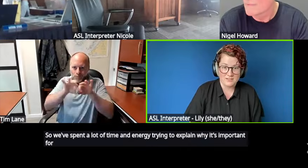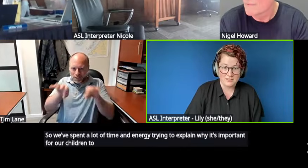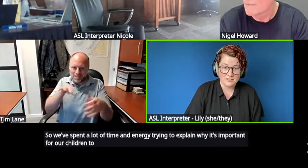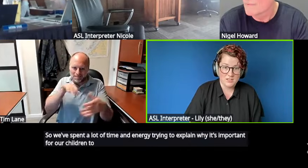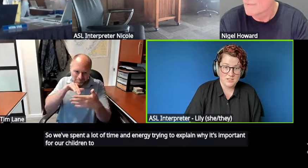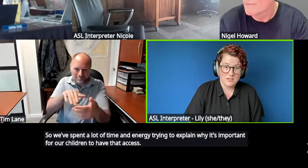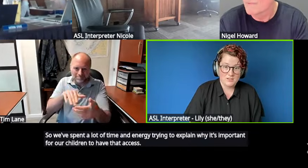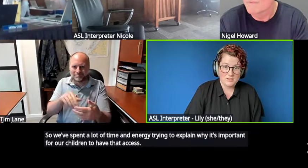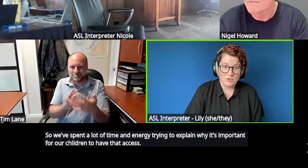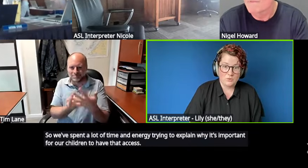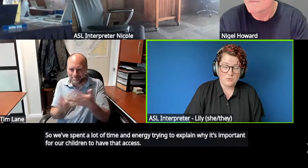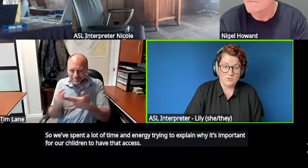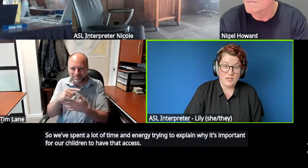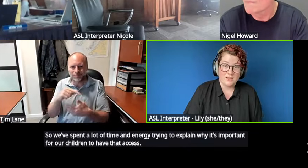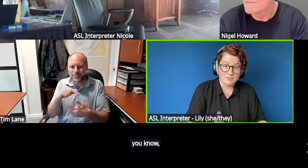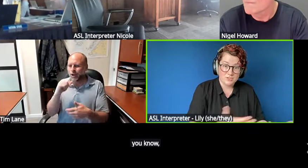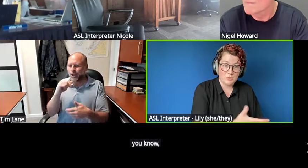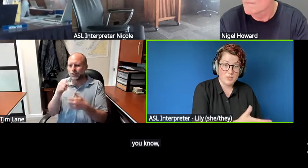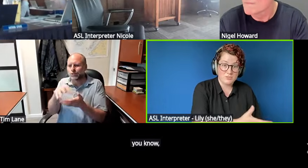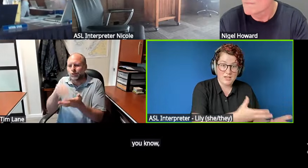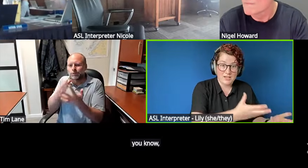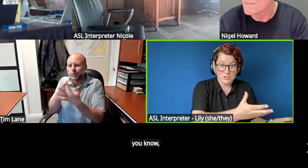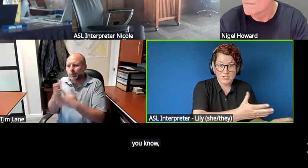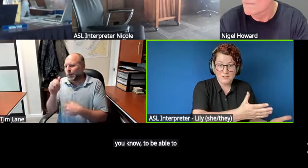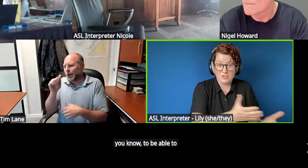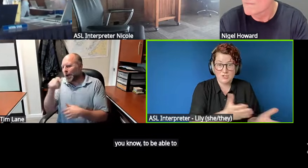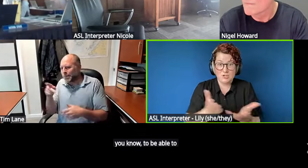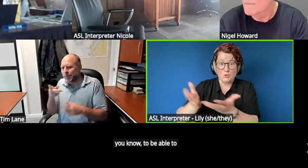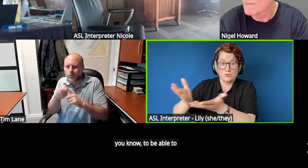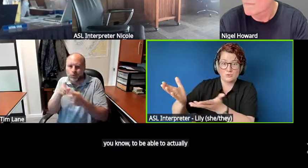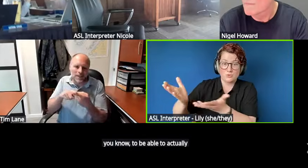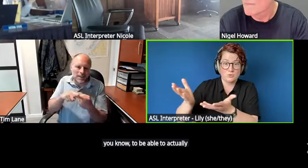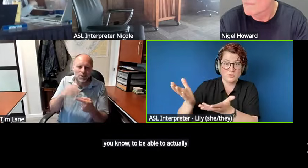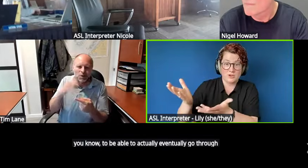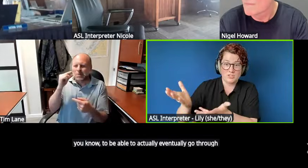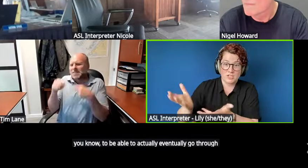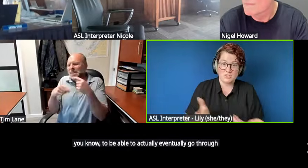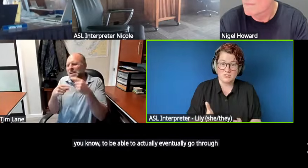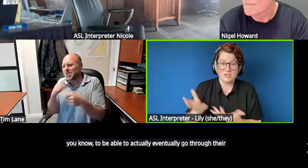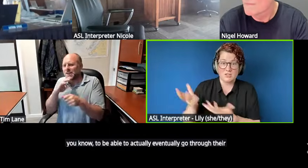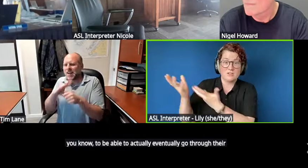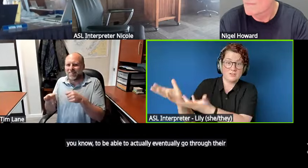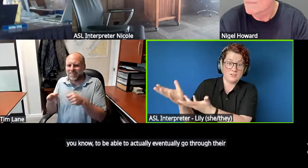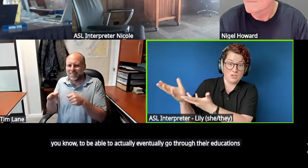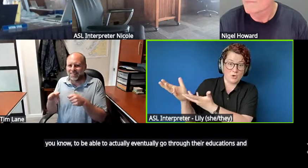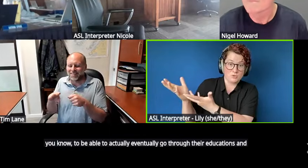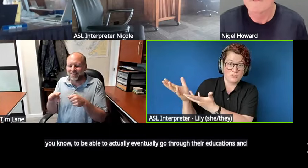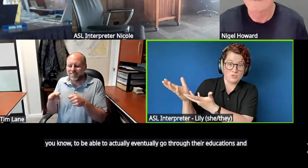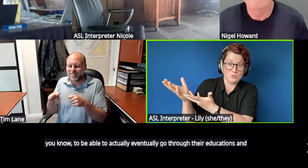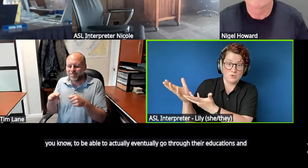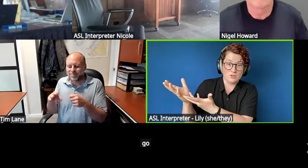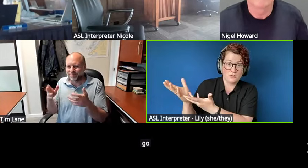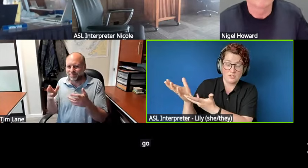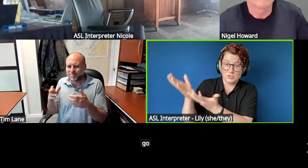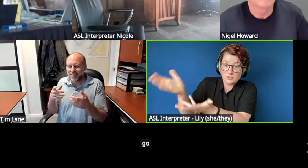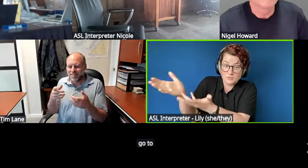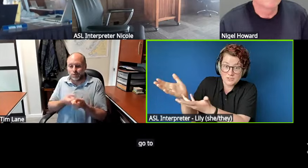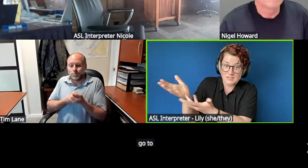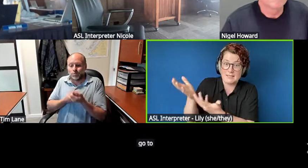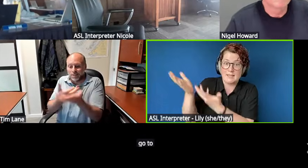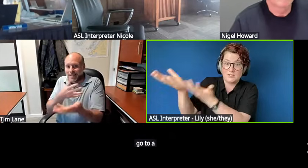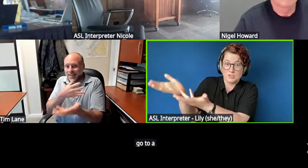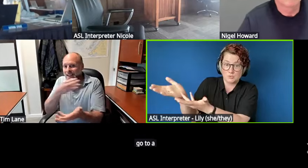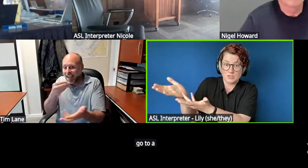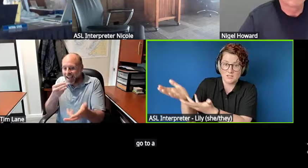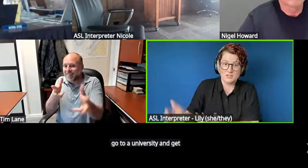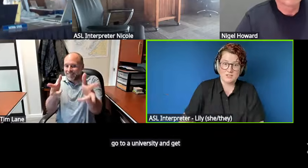that access, you know, to be able to actually eventually go through their educations and go to a